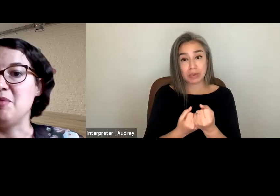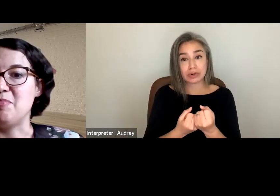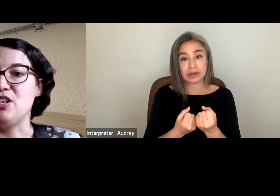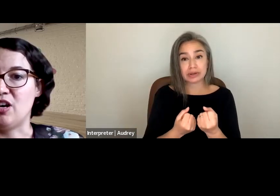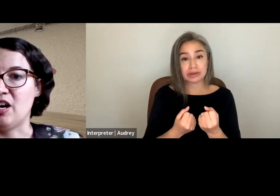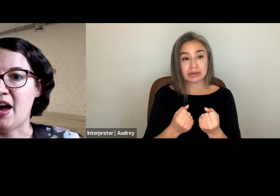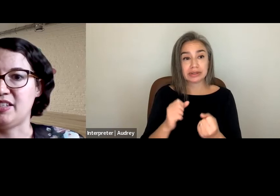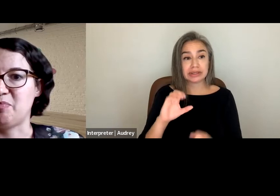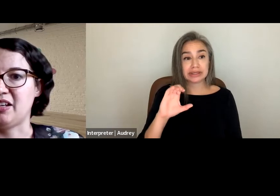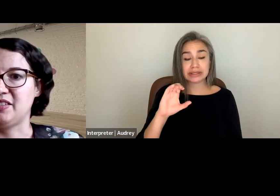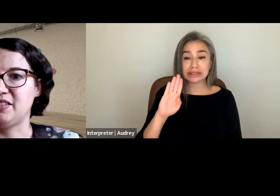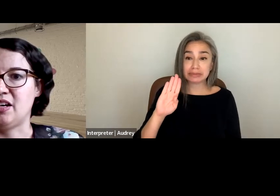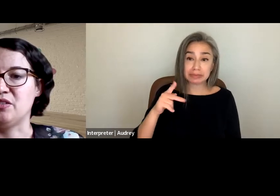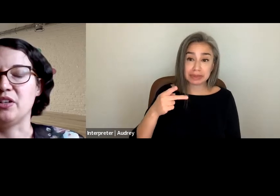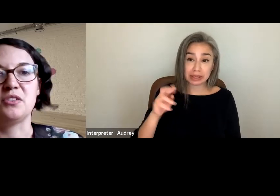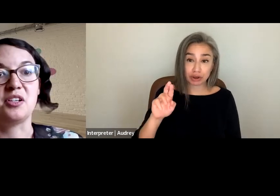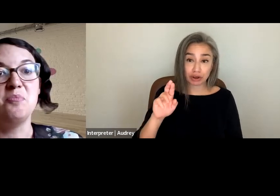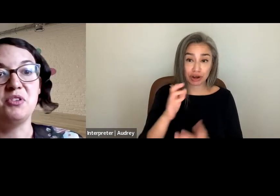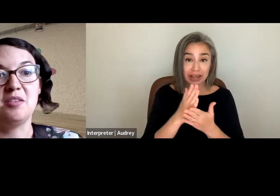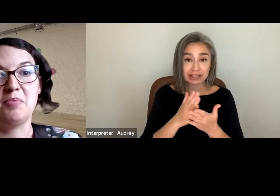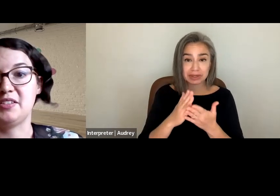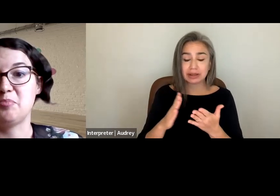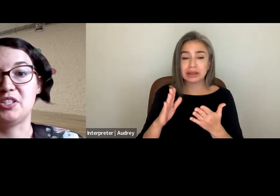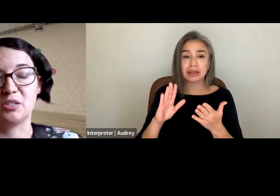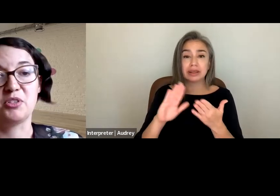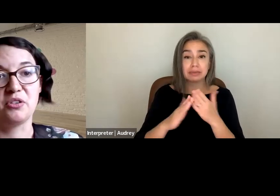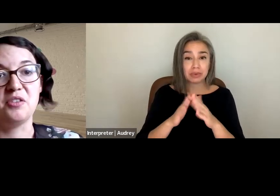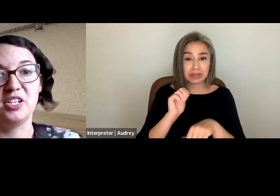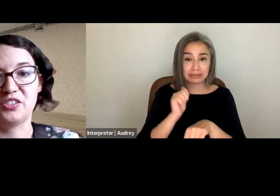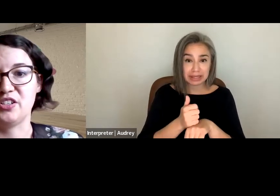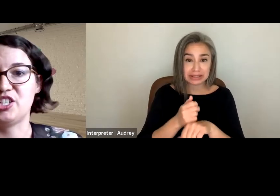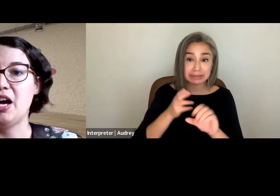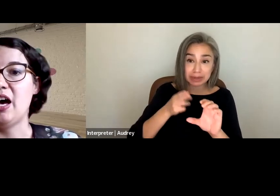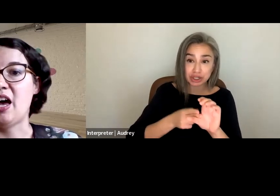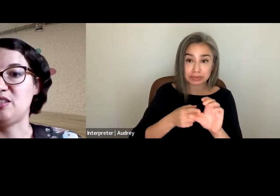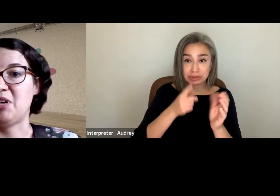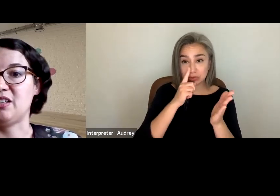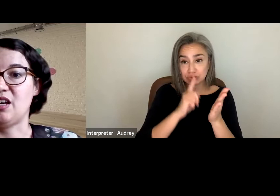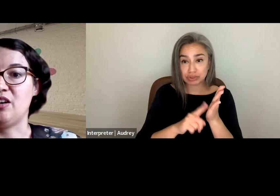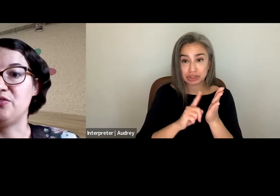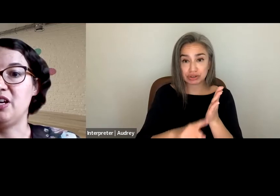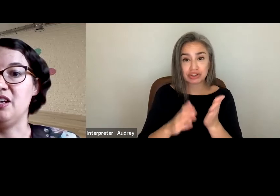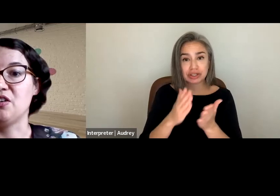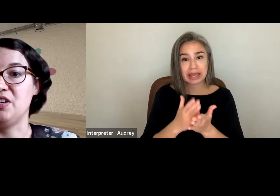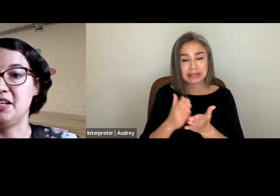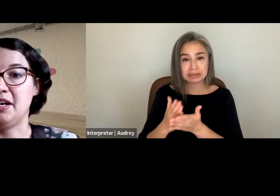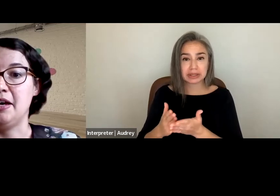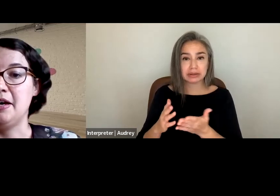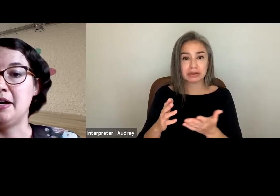the CBPR aspects, community-based participatory research aspects of